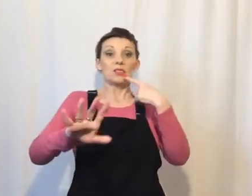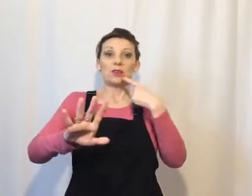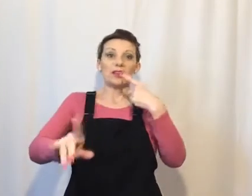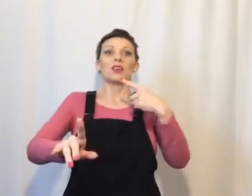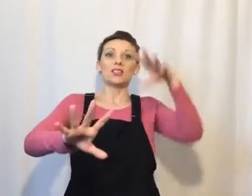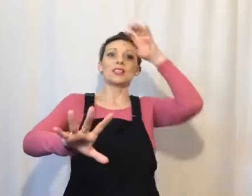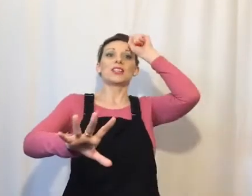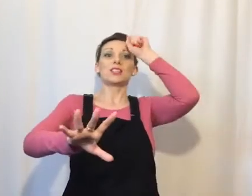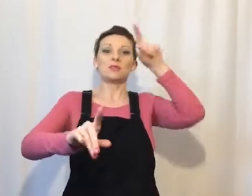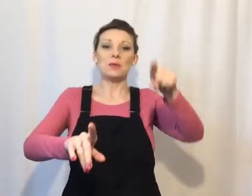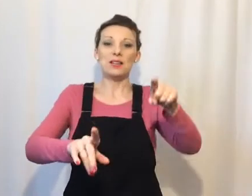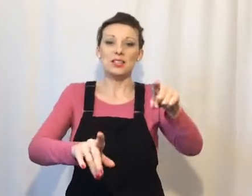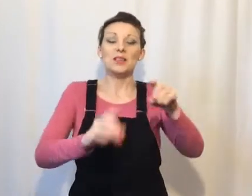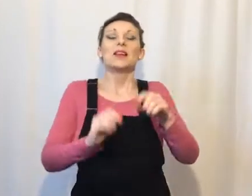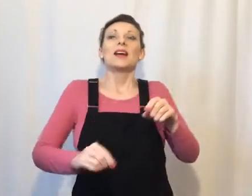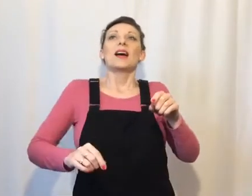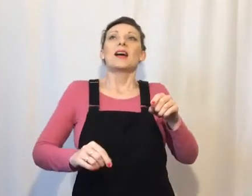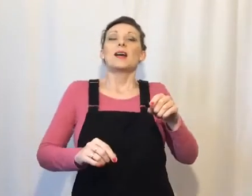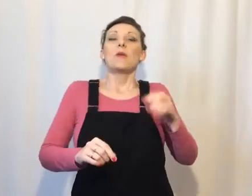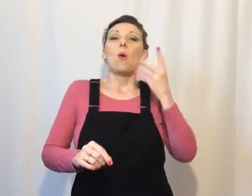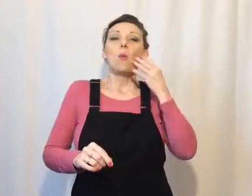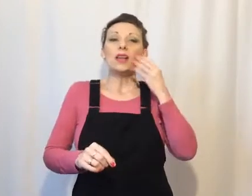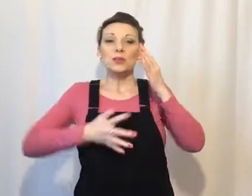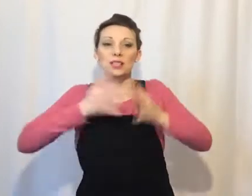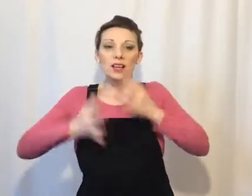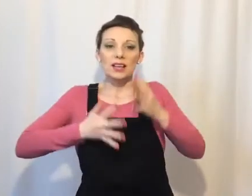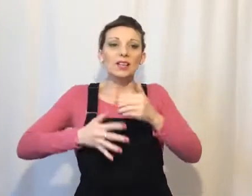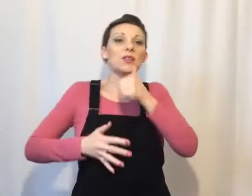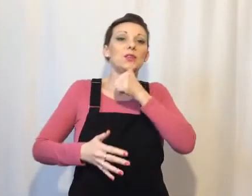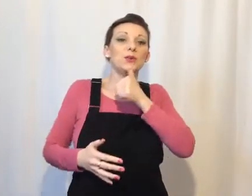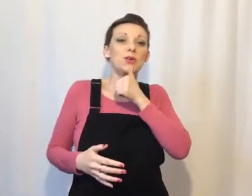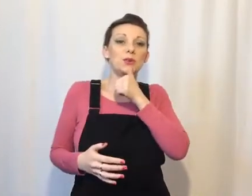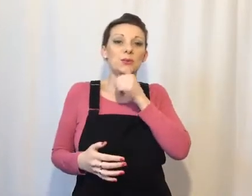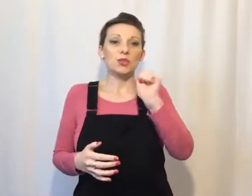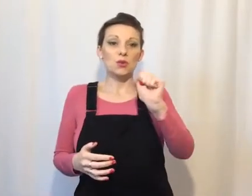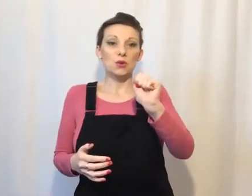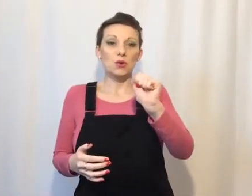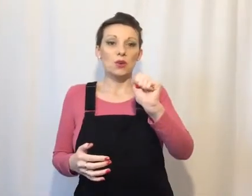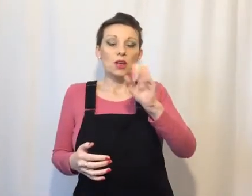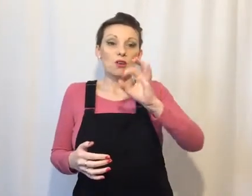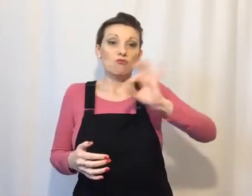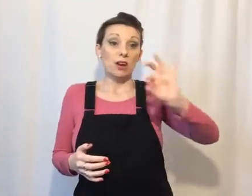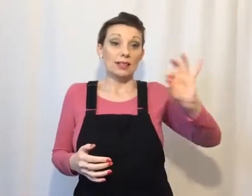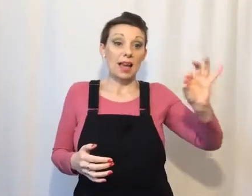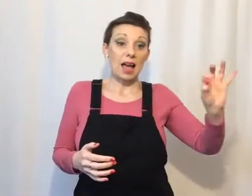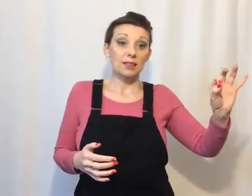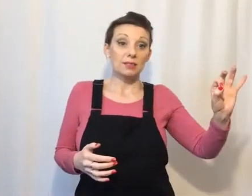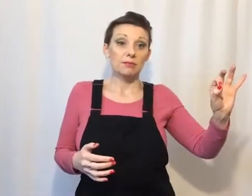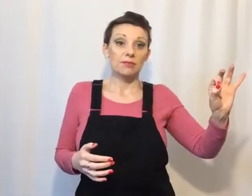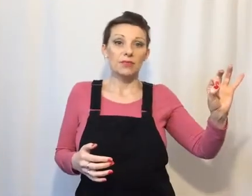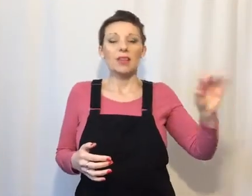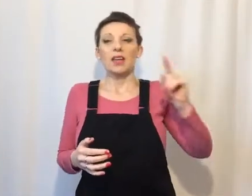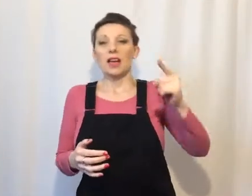Sorry, I should say, just to remind you, when you're signing, you use your writing hand as